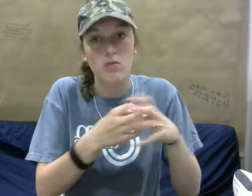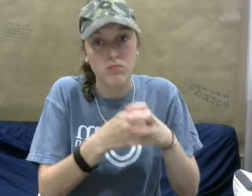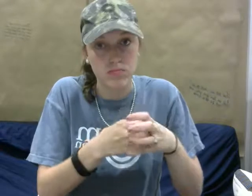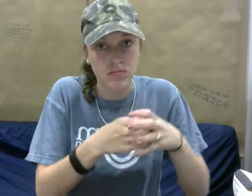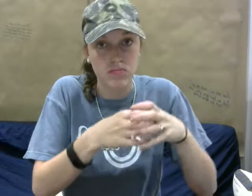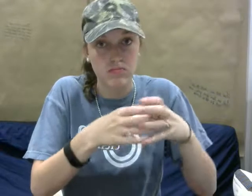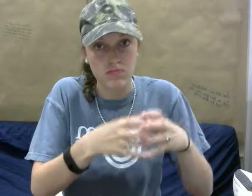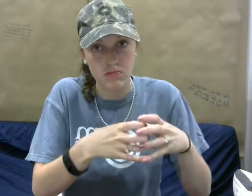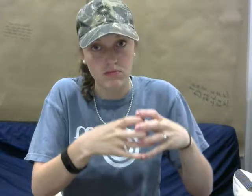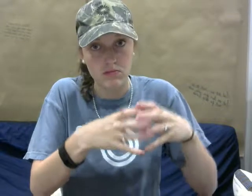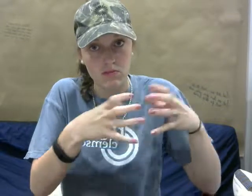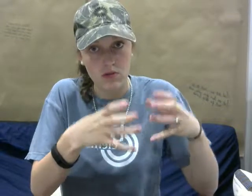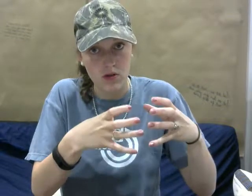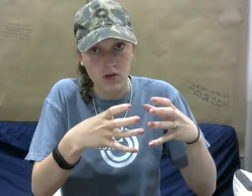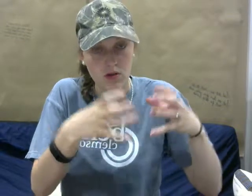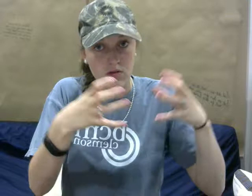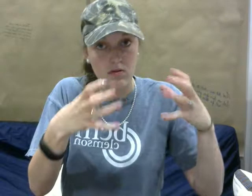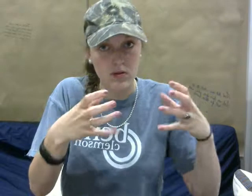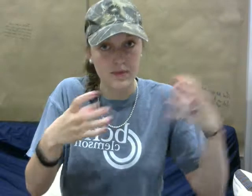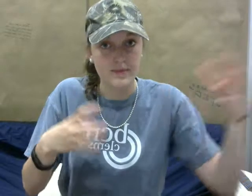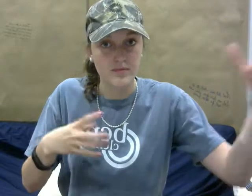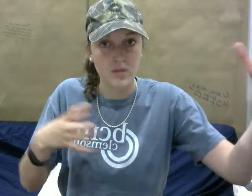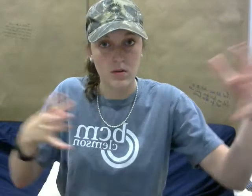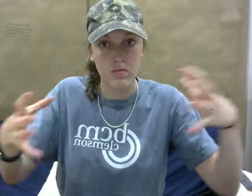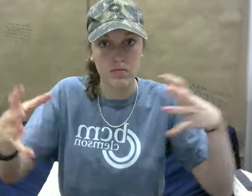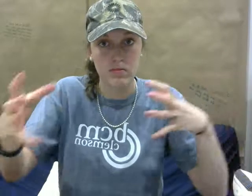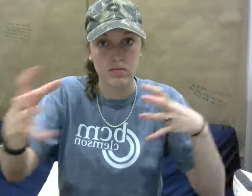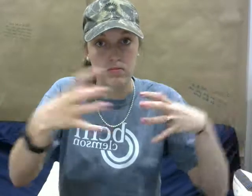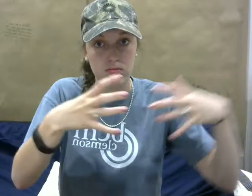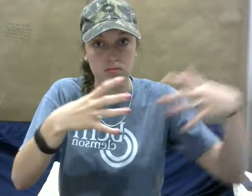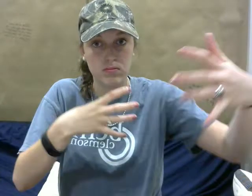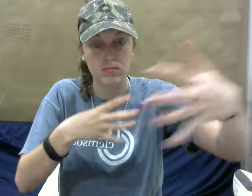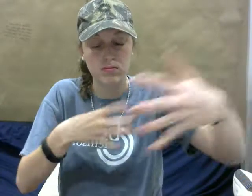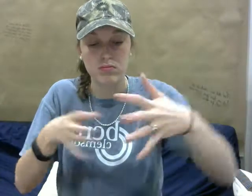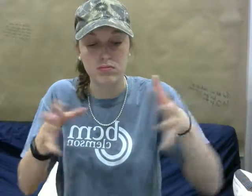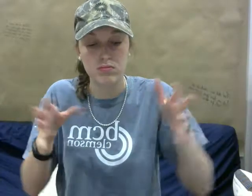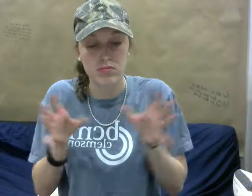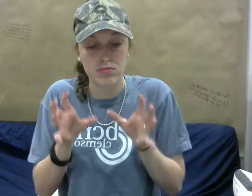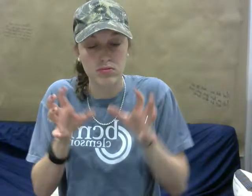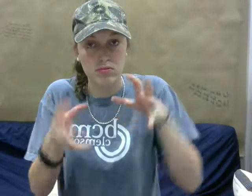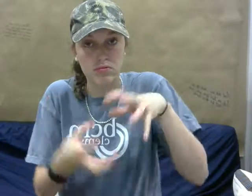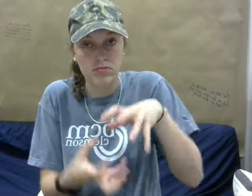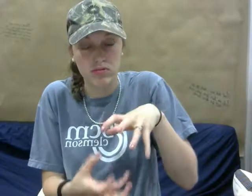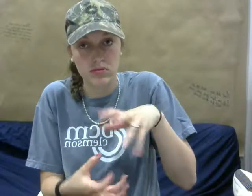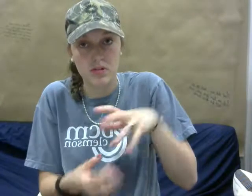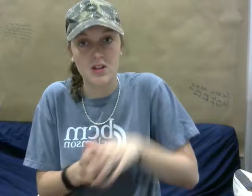and larger, they attracted even more material and eventually formed the planets observed today.